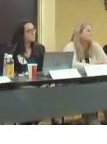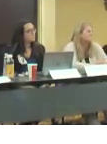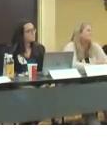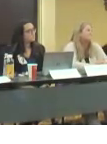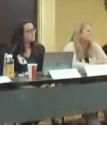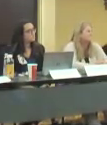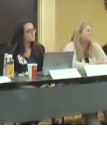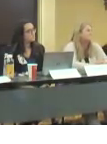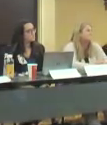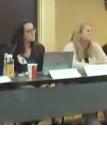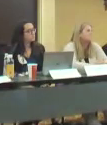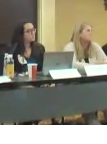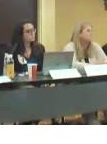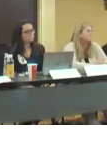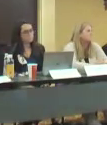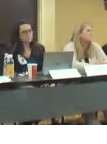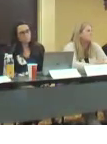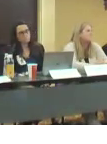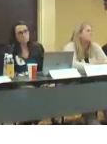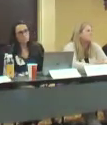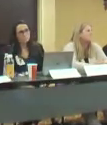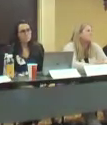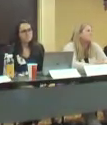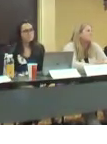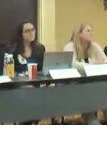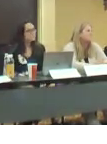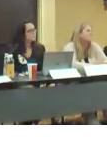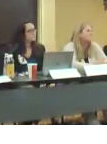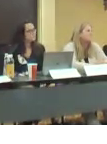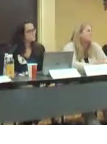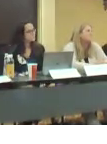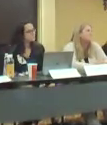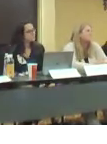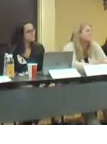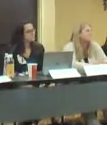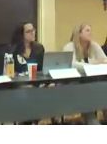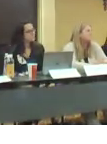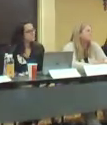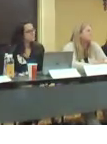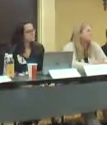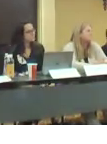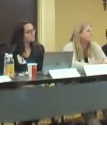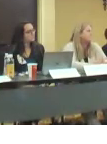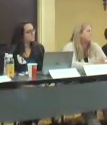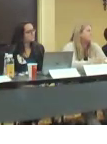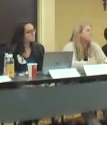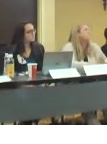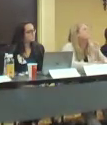across here, how important it is. And also everything we've learned this past year, I know Tori just joined us, but everything we've learned this past year